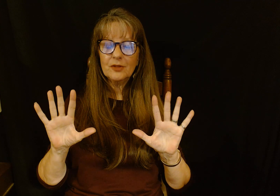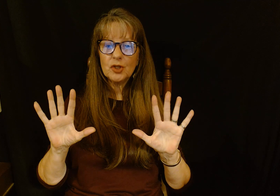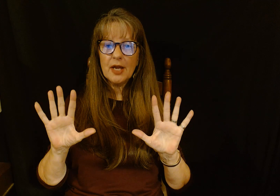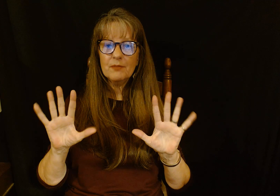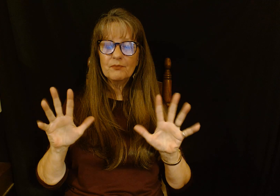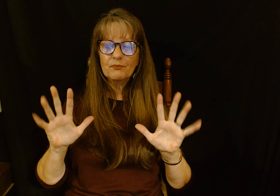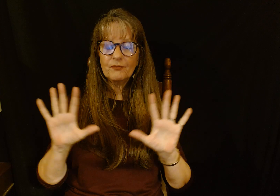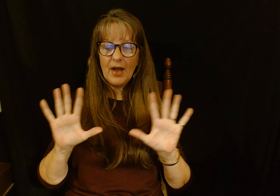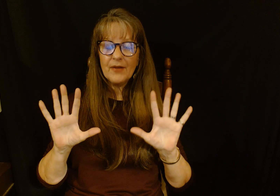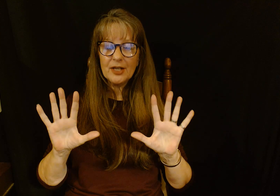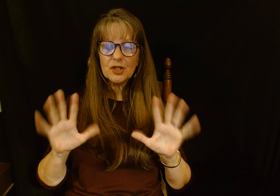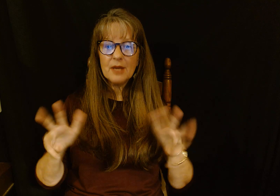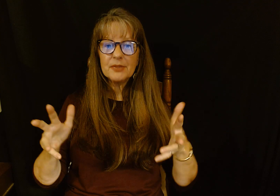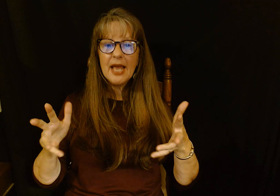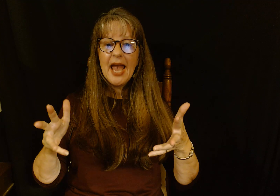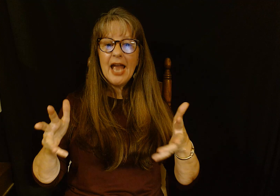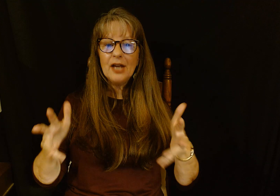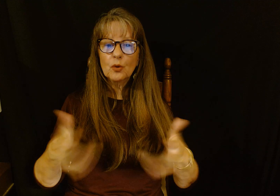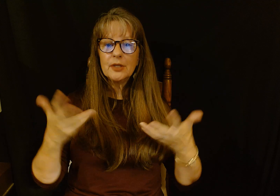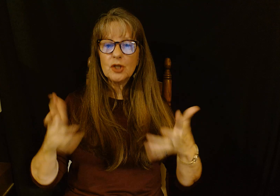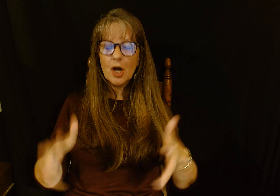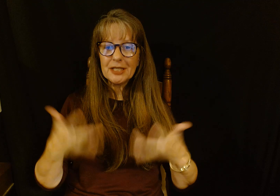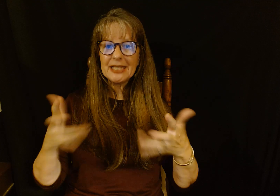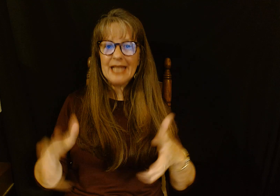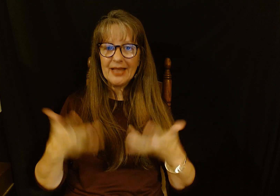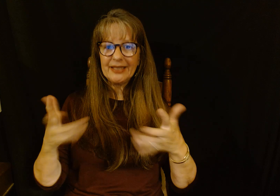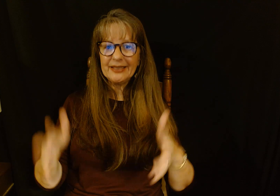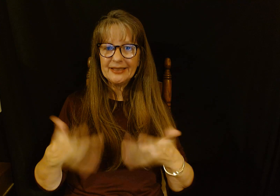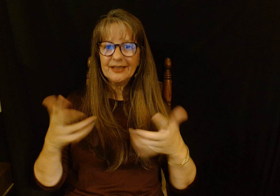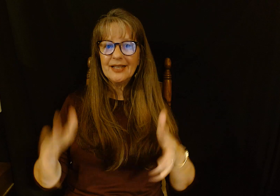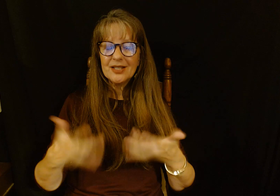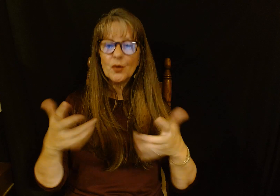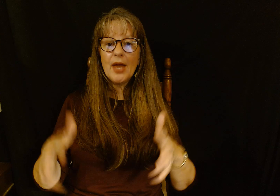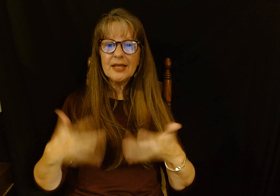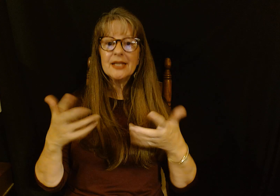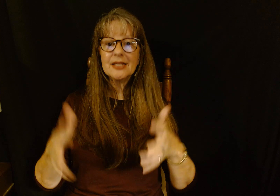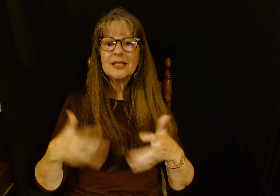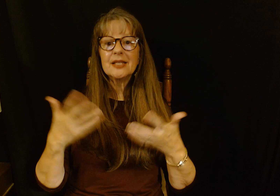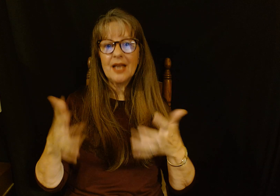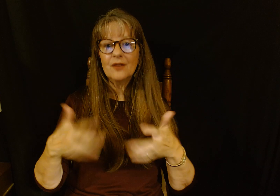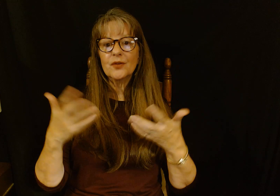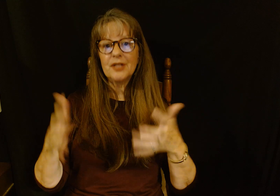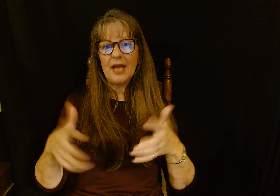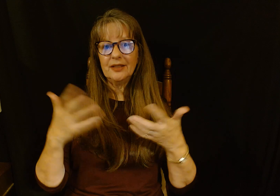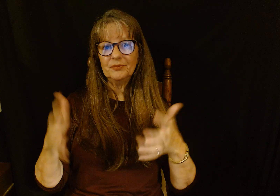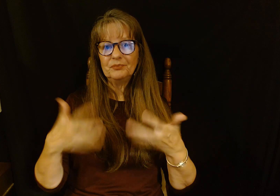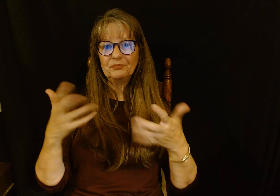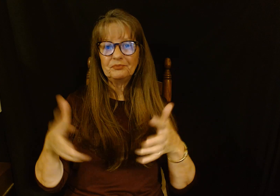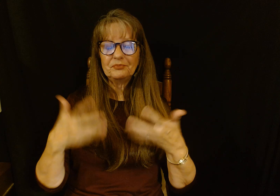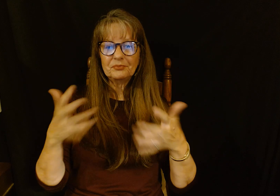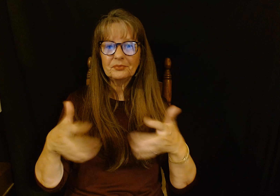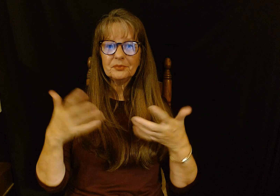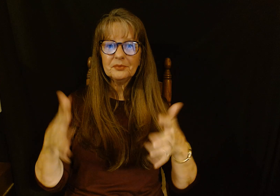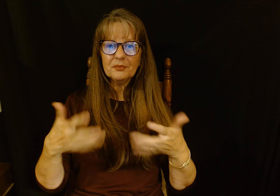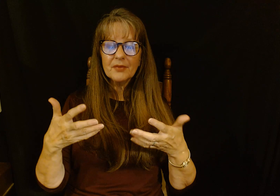shape, 5 hand shapes, and you're going to toss the salad. So that is the sign for salad.